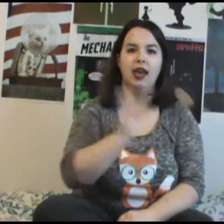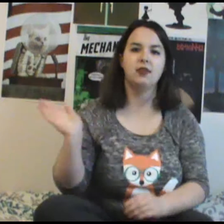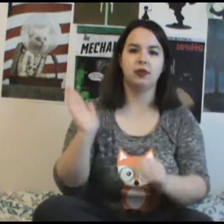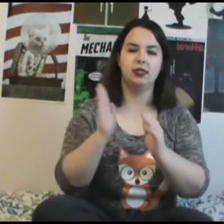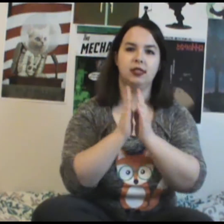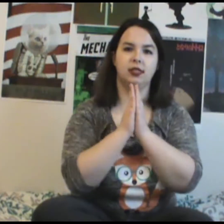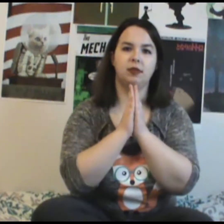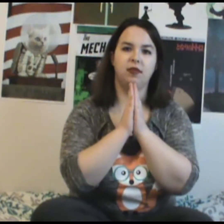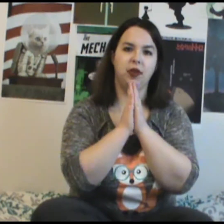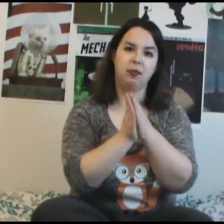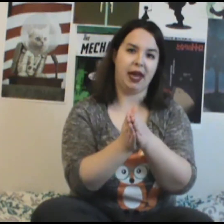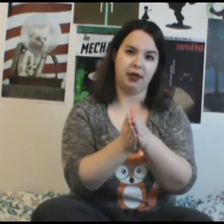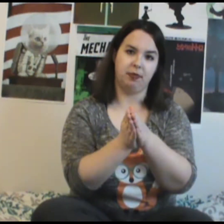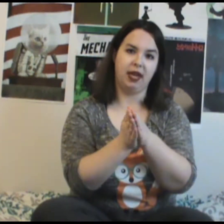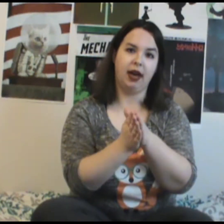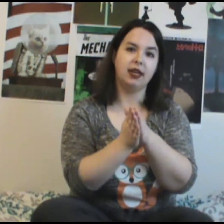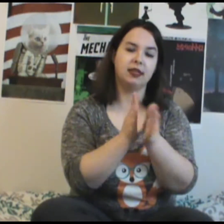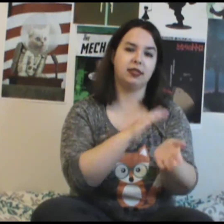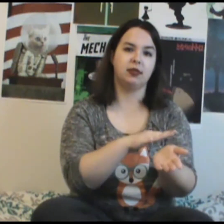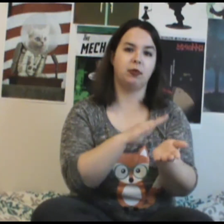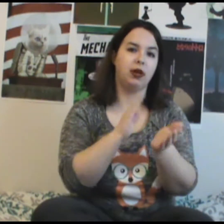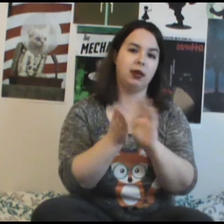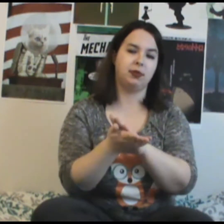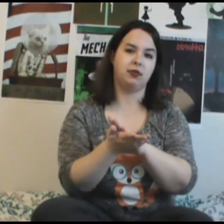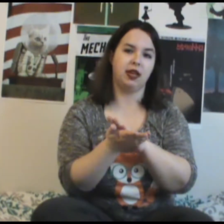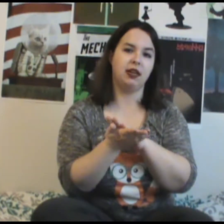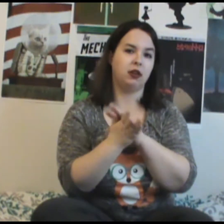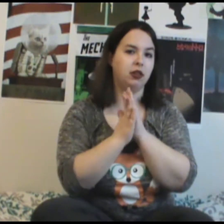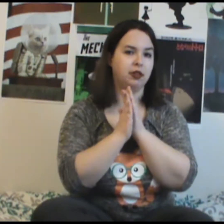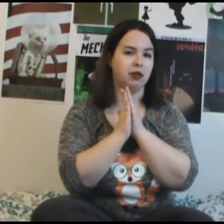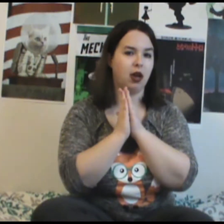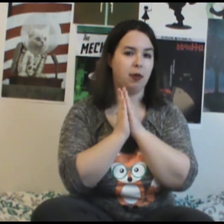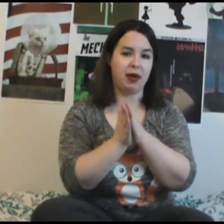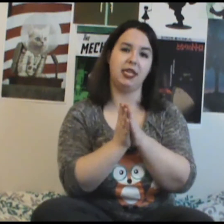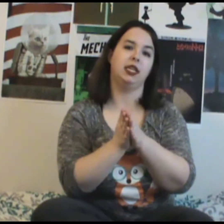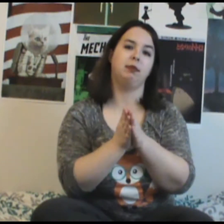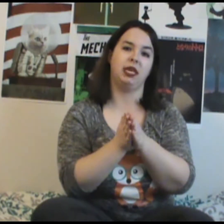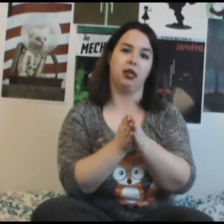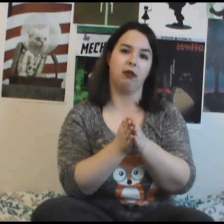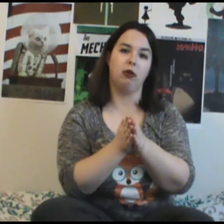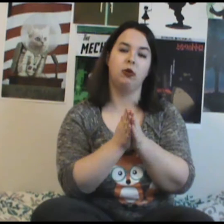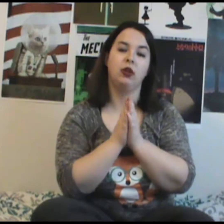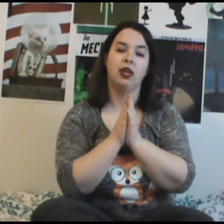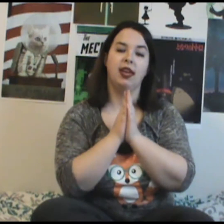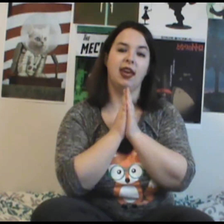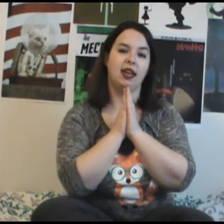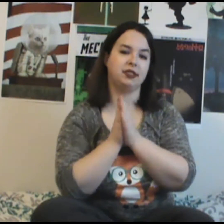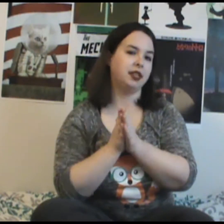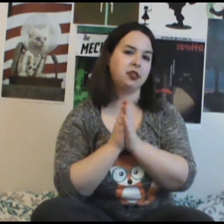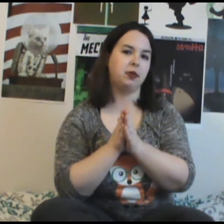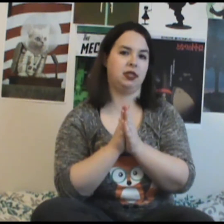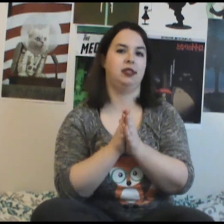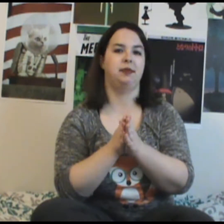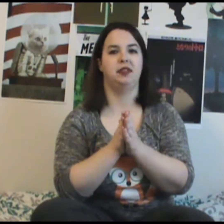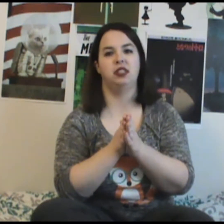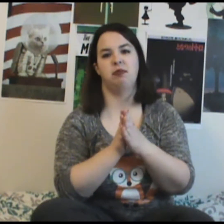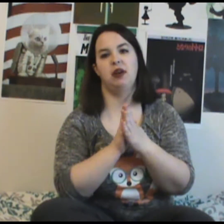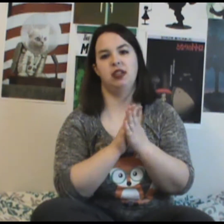Hey everyone, so this is my review of Magnum P.I. Season 1, Episode 10, called Bad Day to Be a Hero. And essentially what this episode is about is